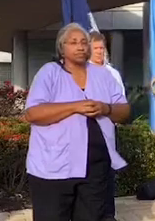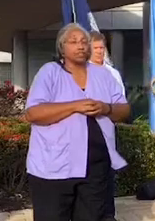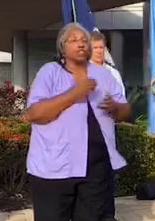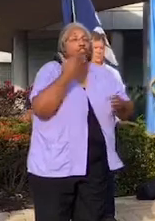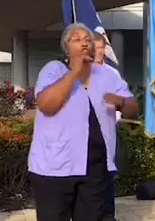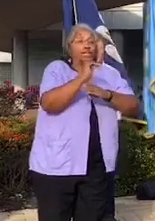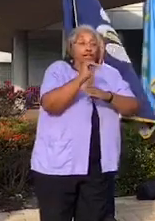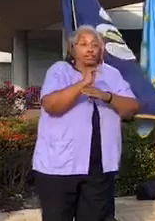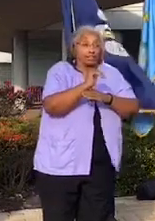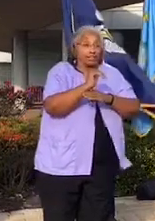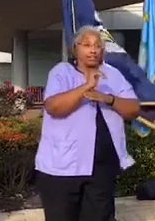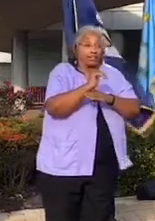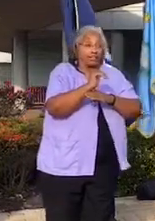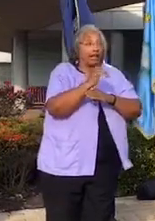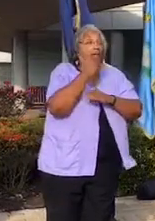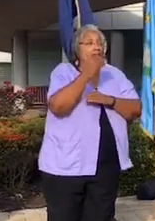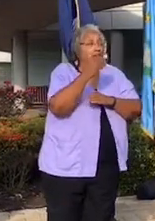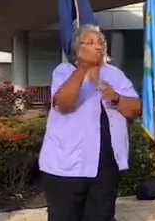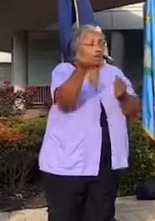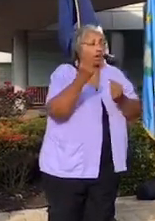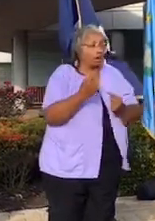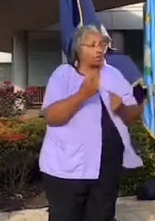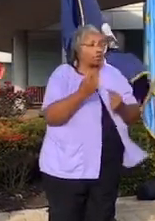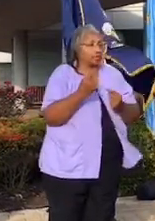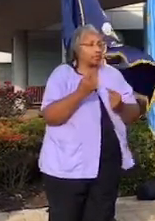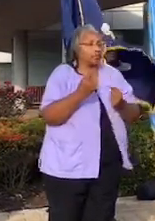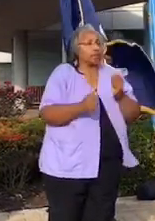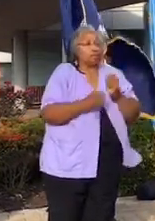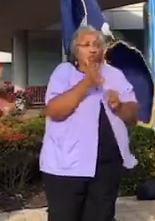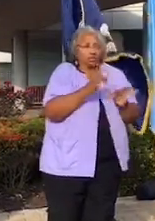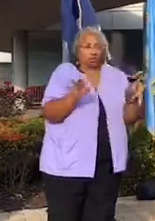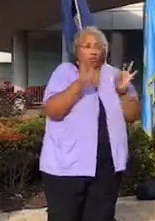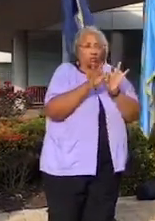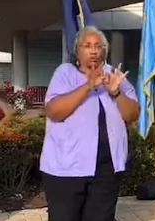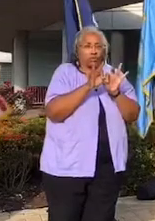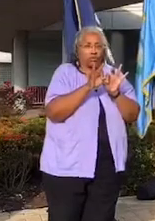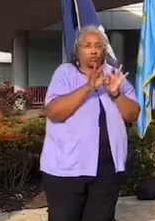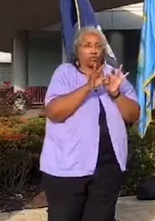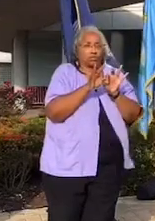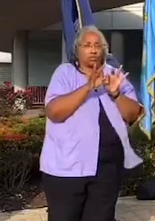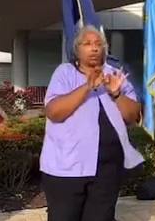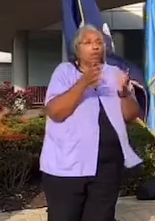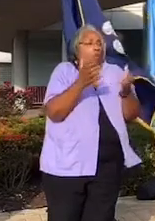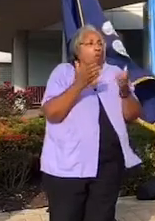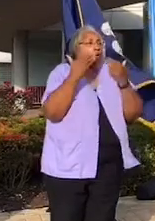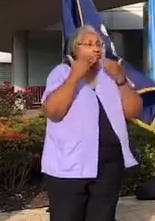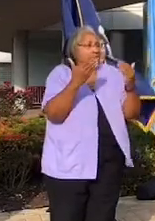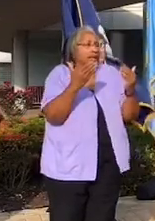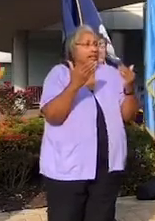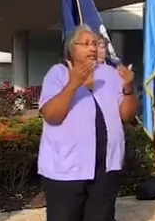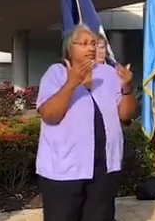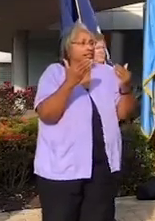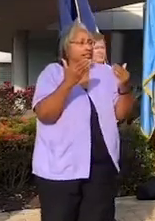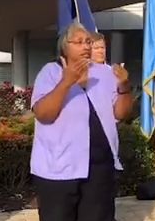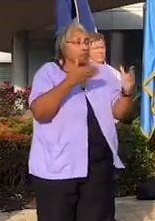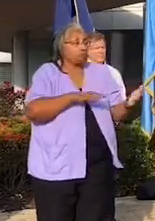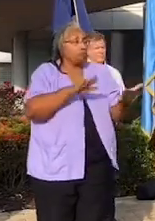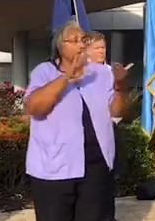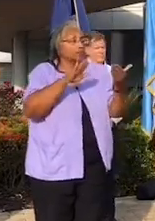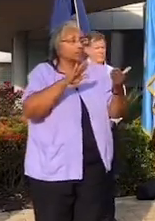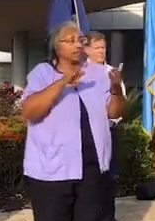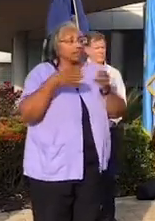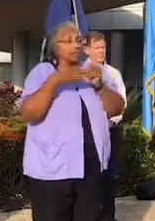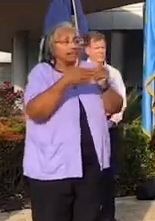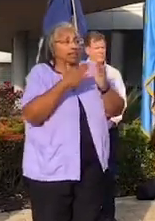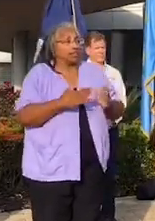Good evening, and thank you all for being here. And more importantly, I want to just thank the presence of our